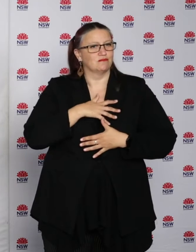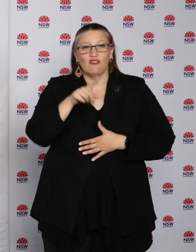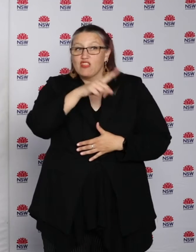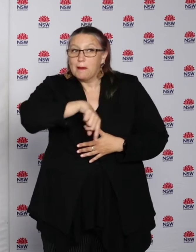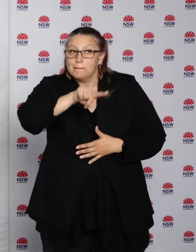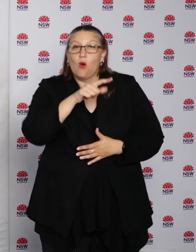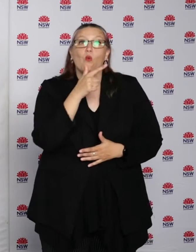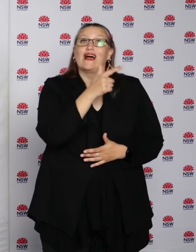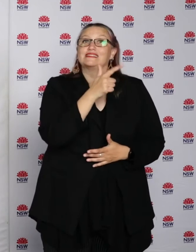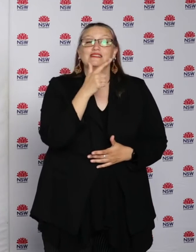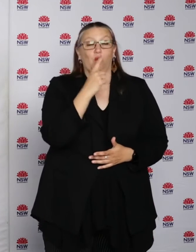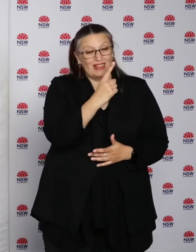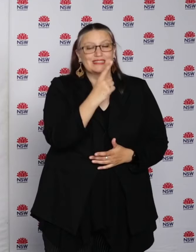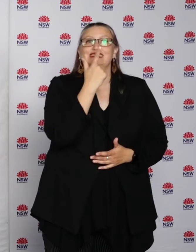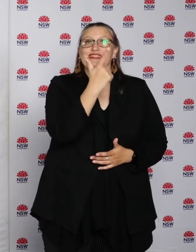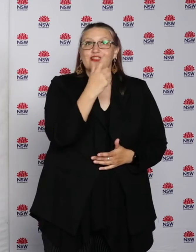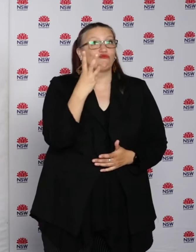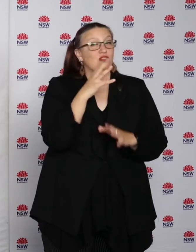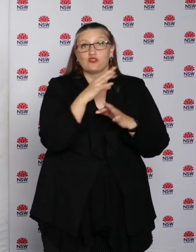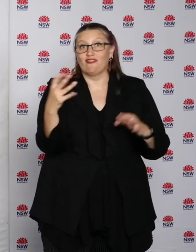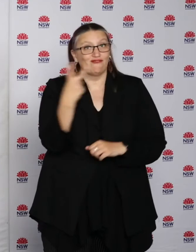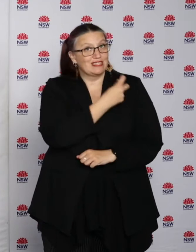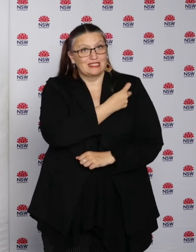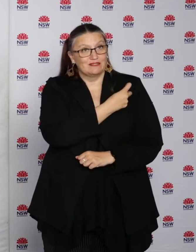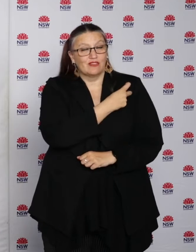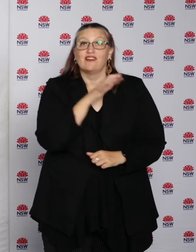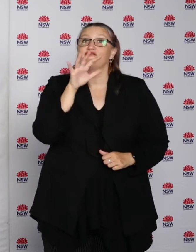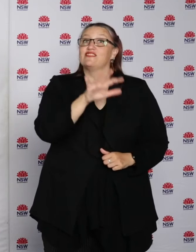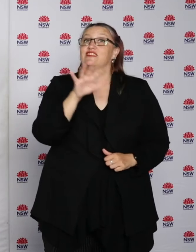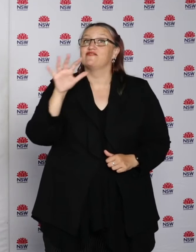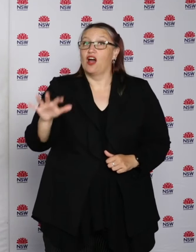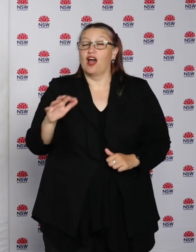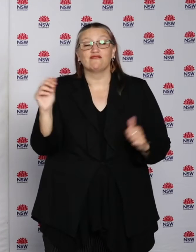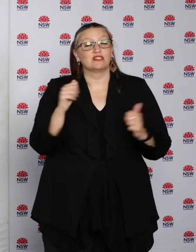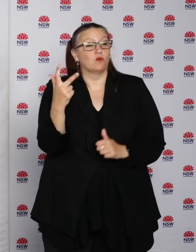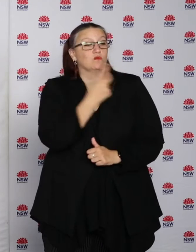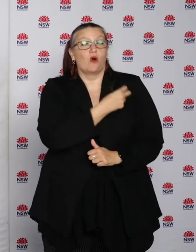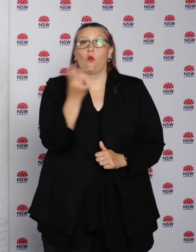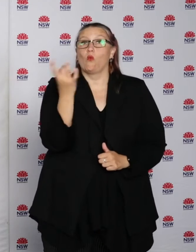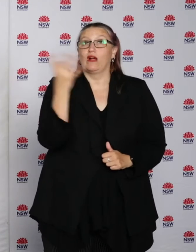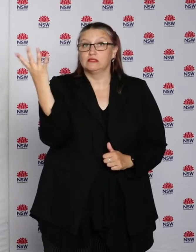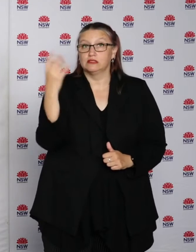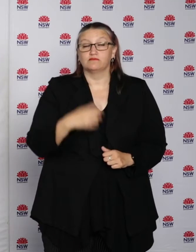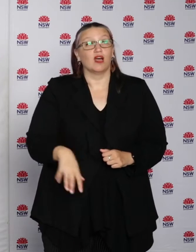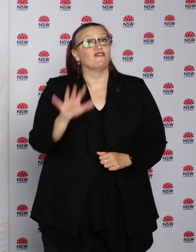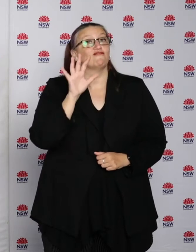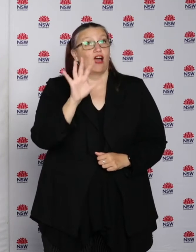vaccinated, 55 have received their first dose of vaccine, and 5 have received 2 doses of COVID